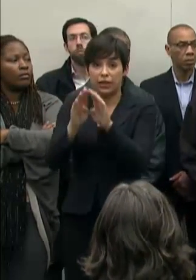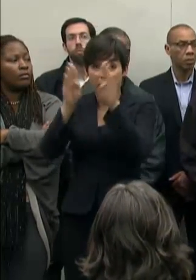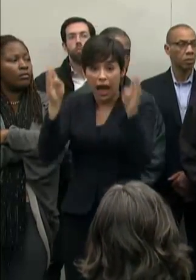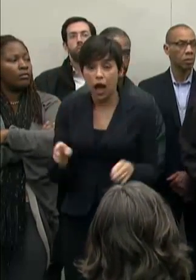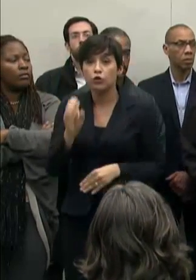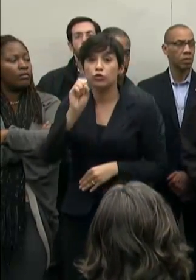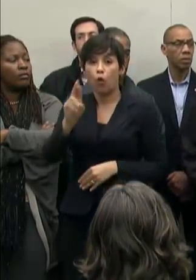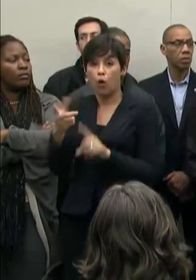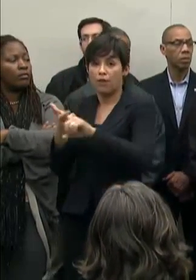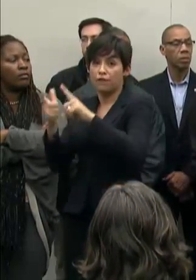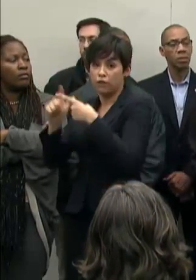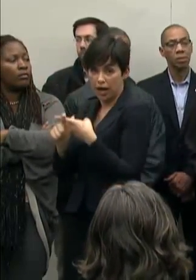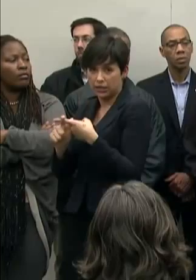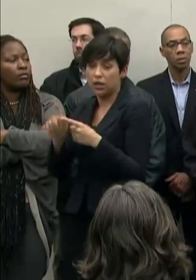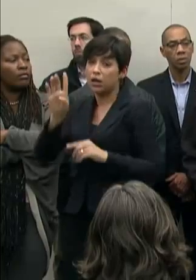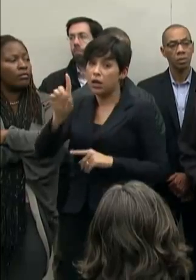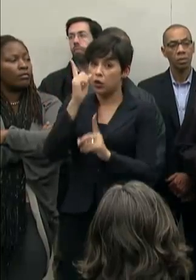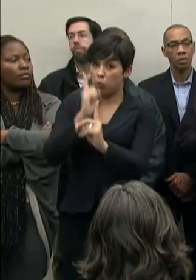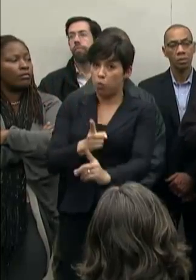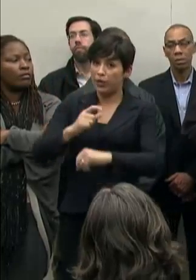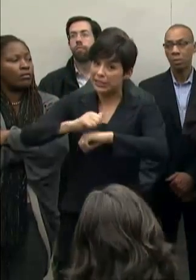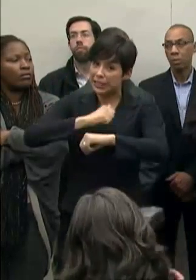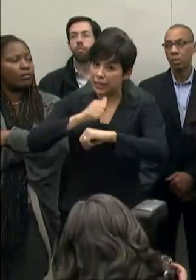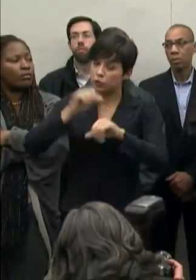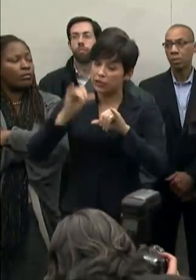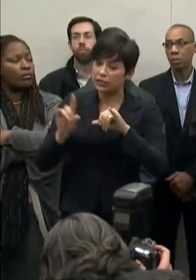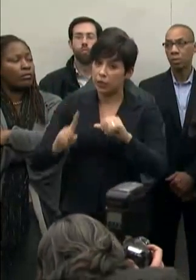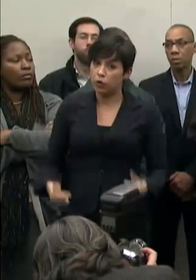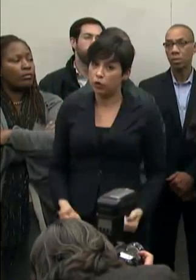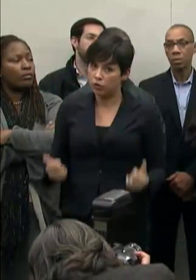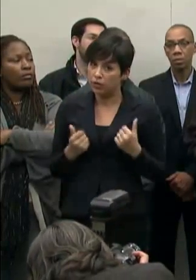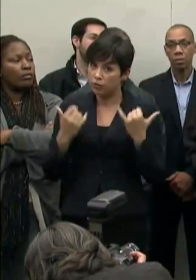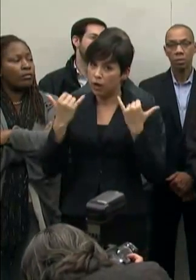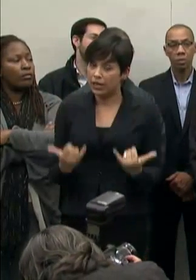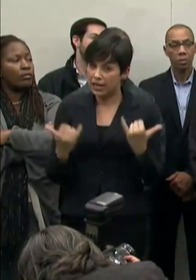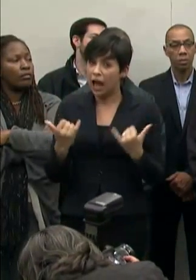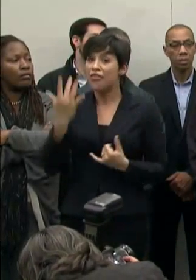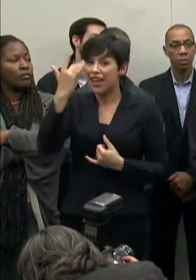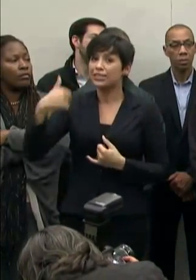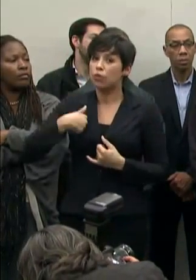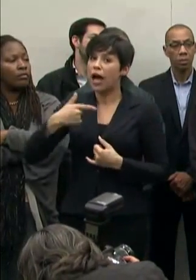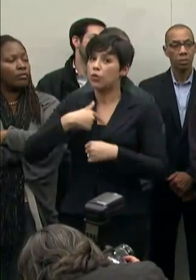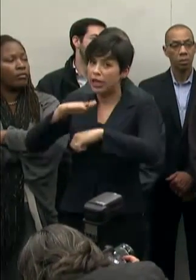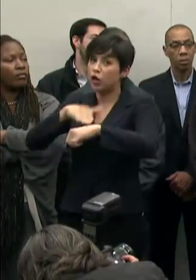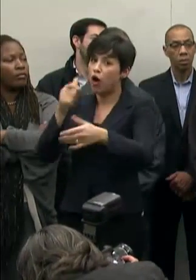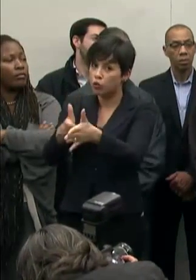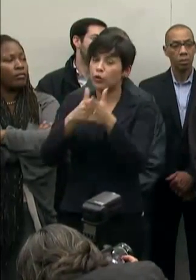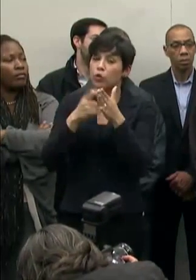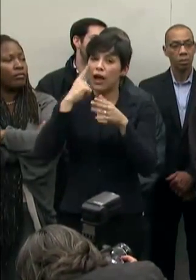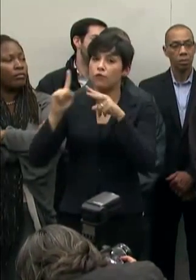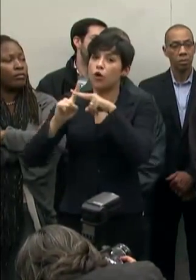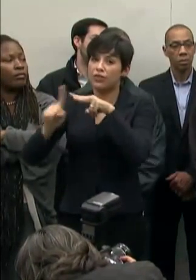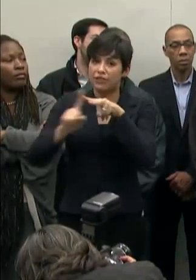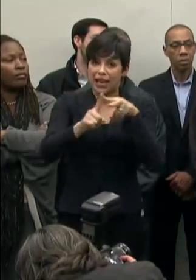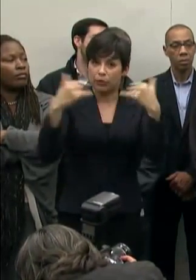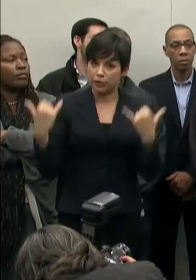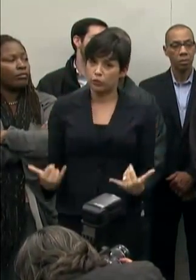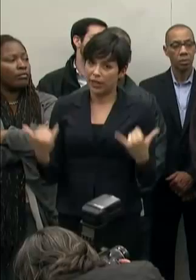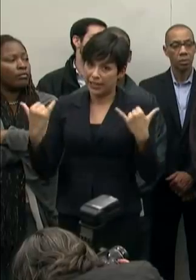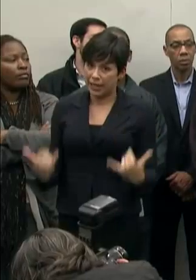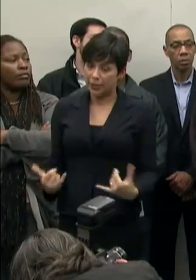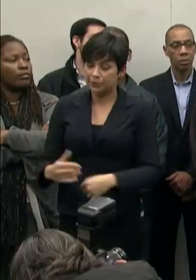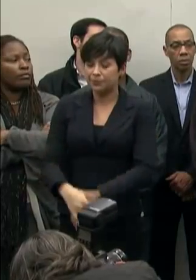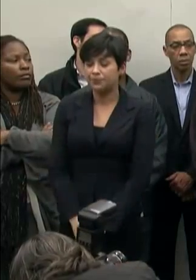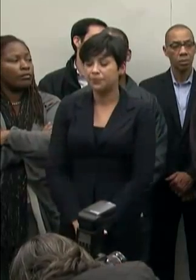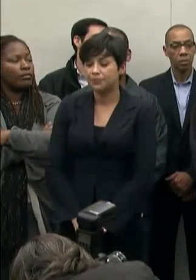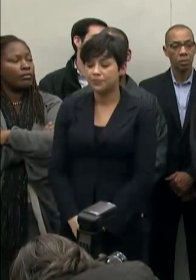friends. But it is dangerous to stay where you are. That's the reason we've called for this evacuation, and I've signed a mandatory order.